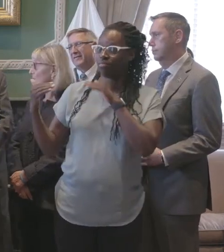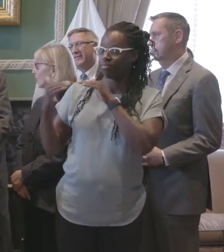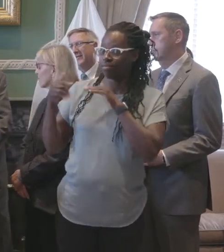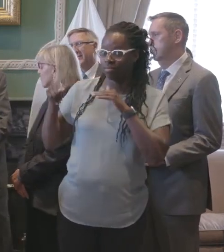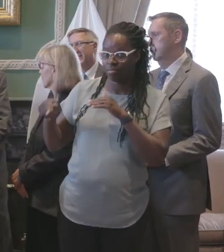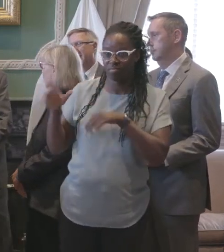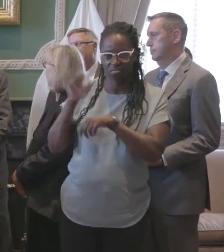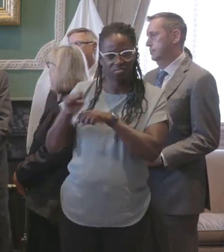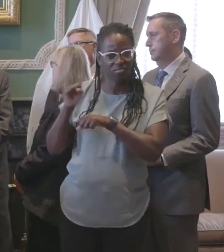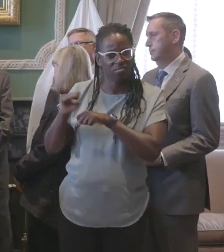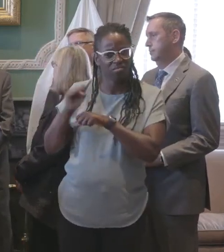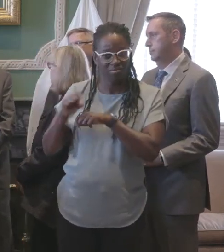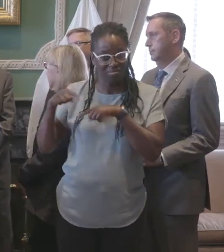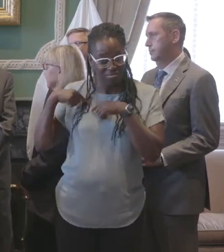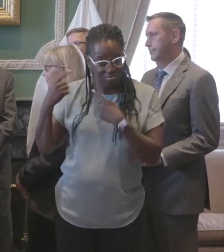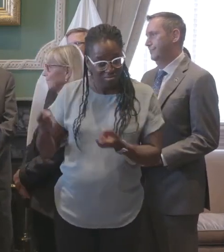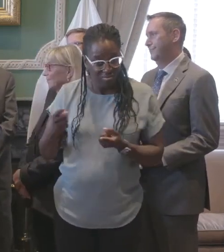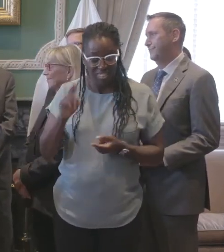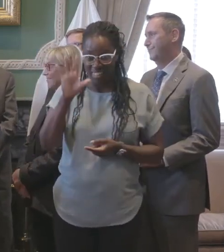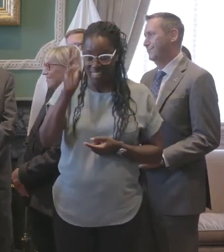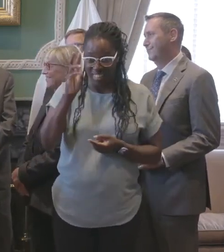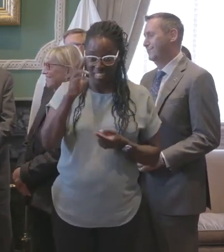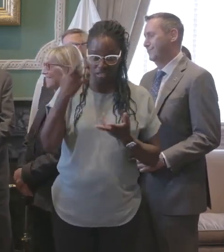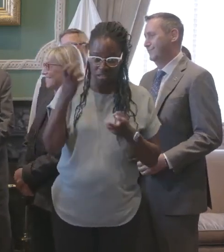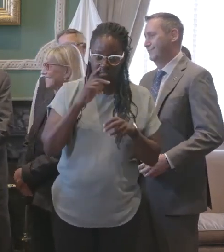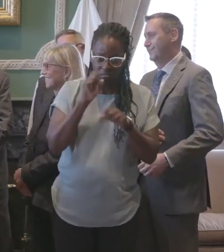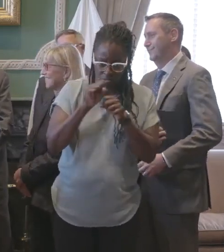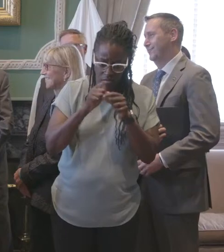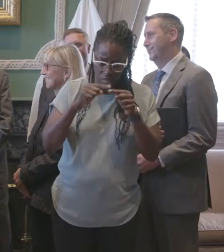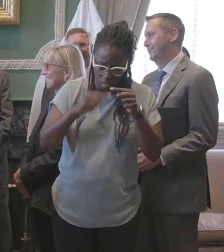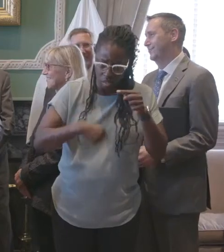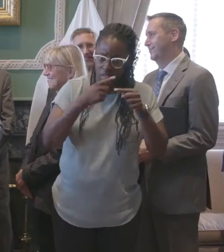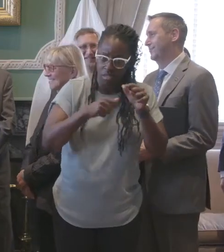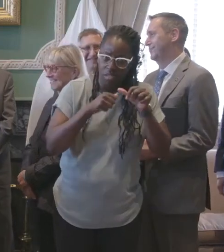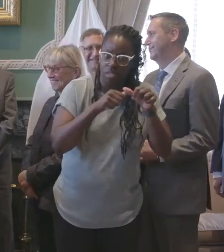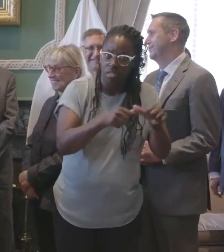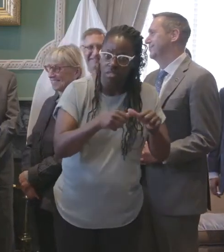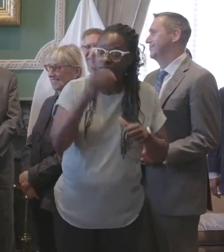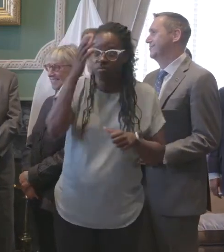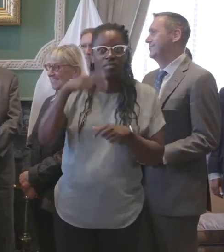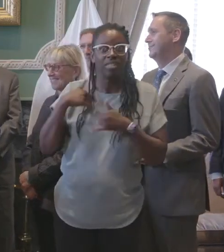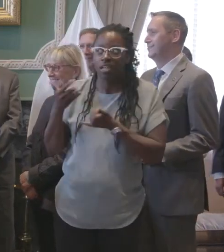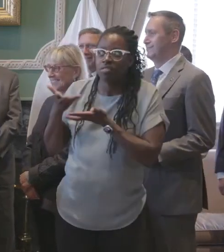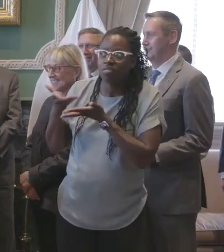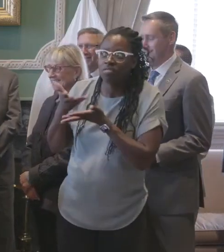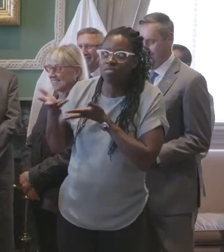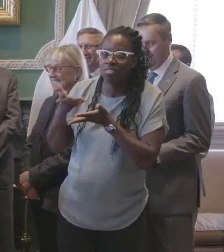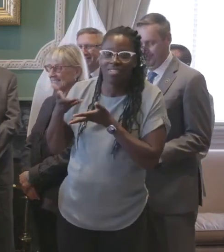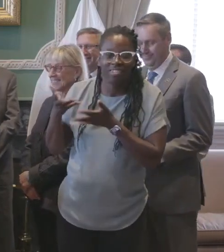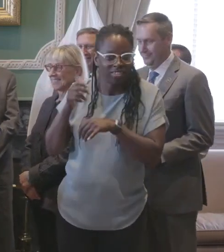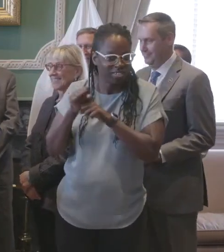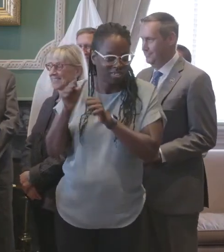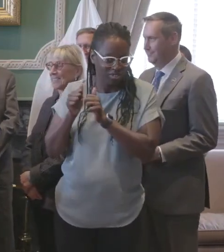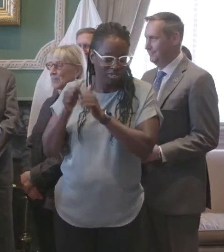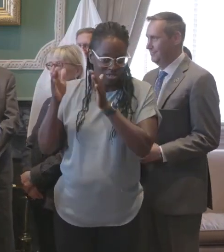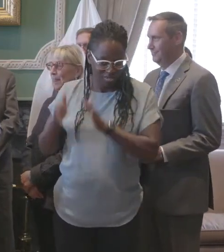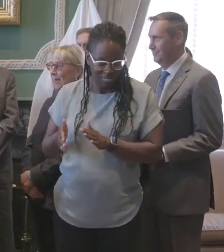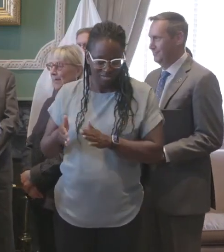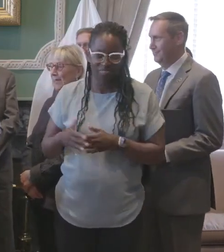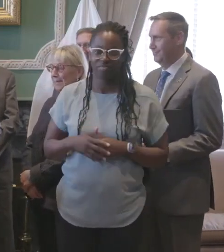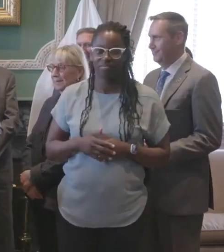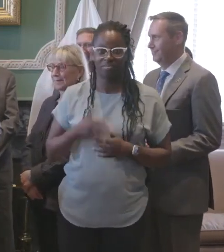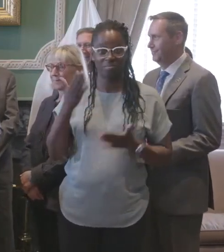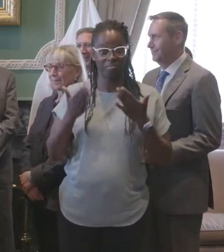six budgets, and we're still talking to this day, which says a lot about who he is, maybe more about who he is than maybe when I am,